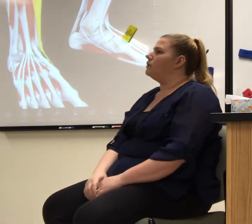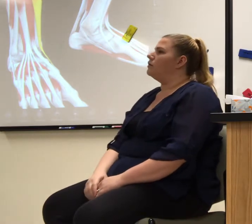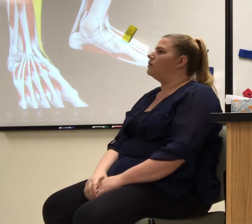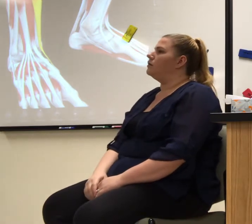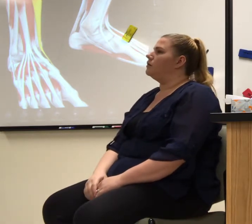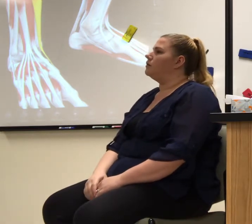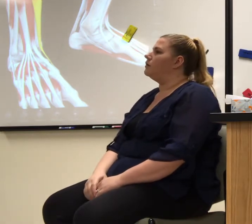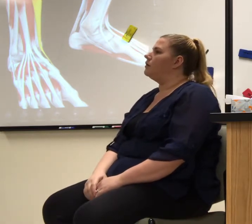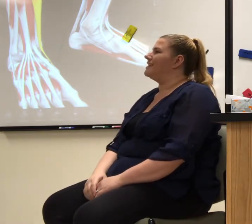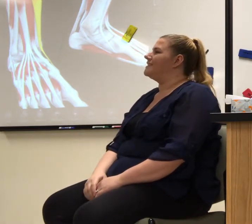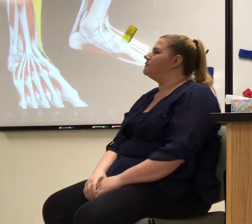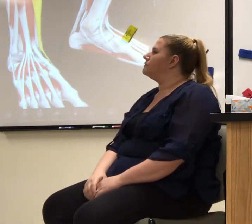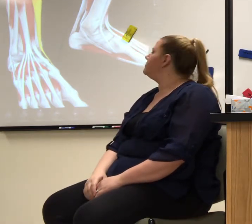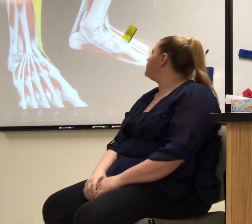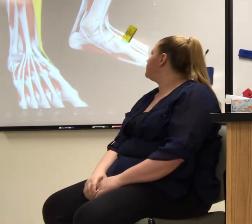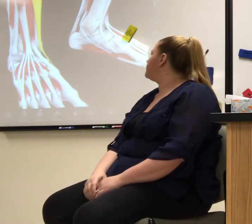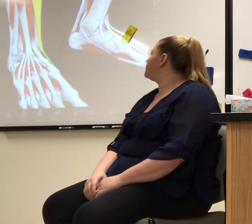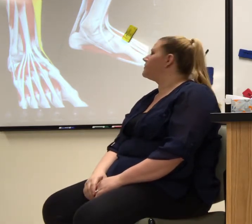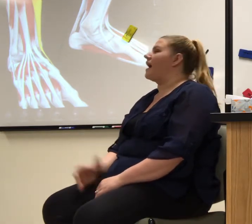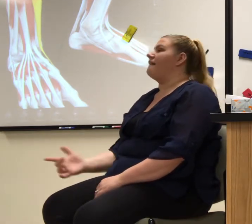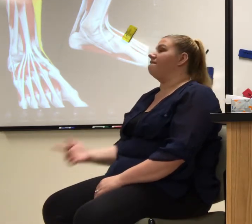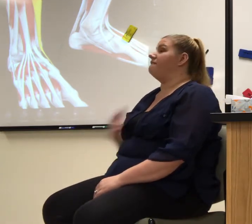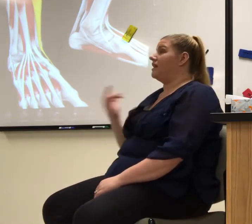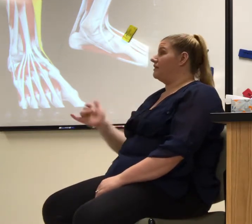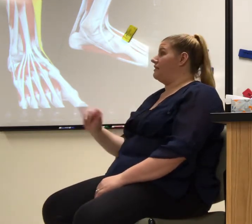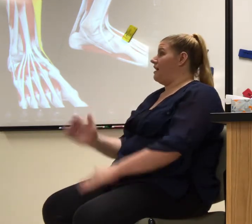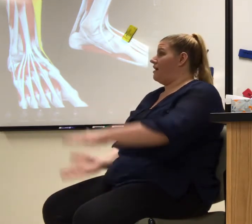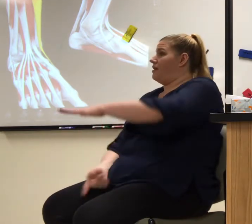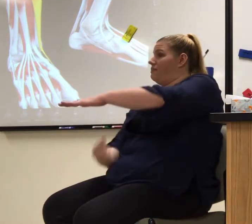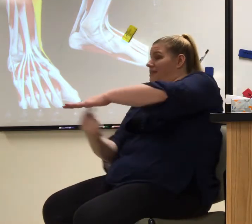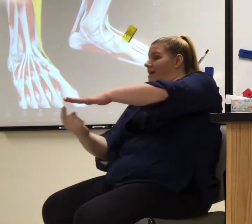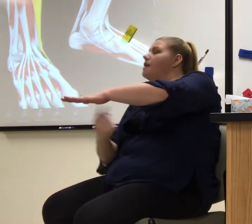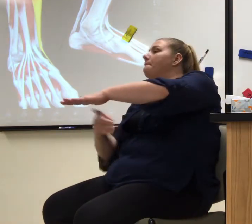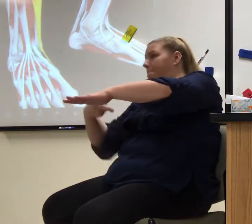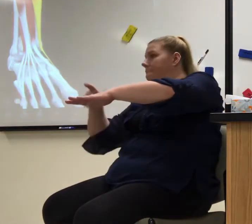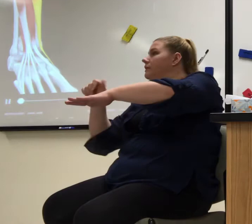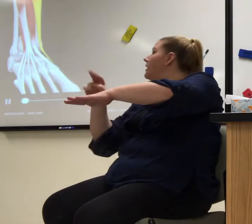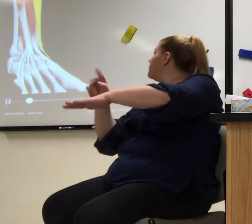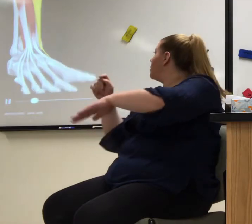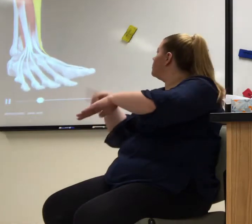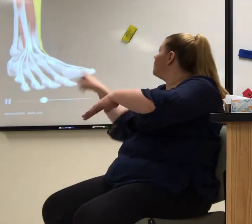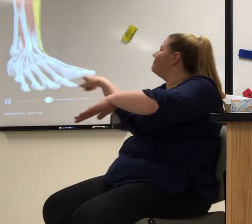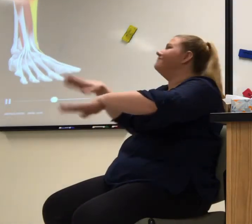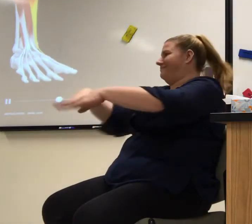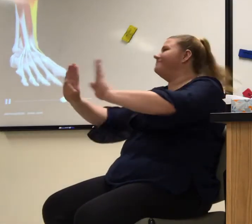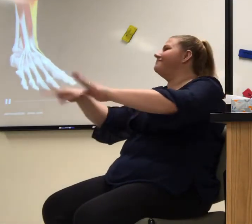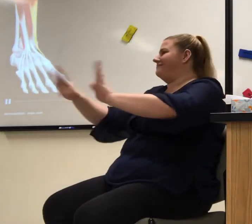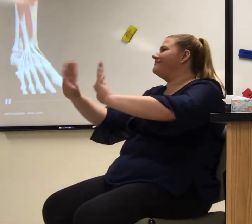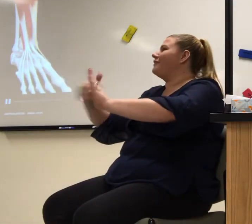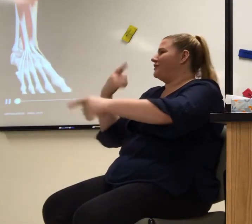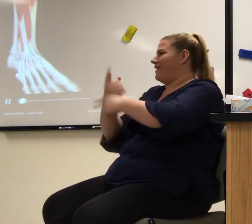Tibialis anterior is one of the muscles we'll learn later. Here's dorsiflexion.